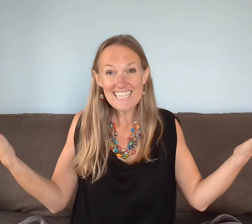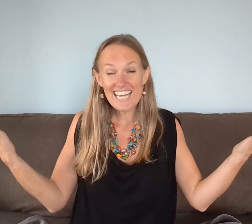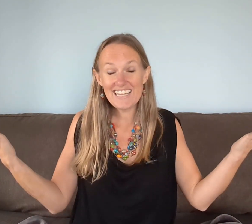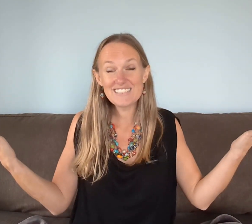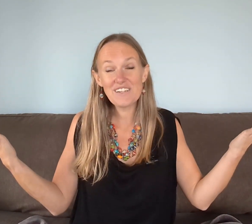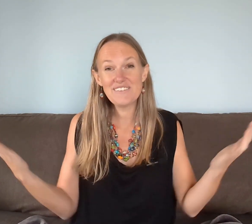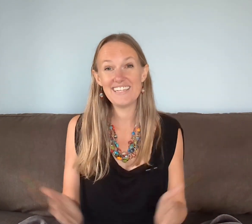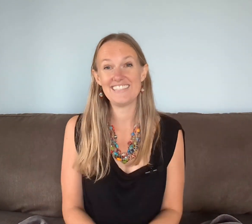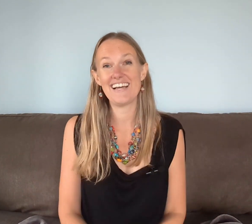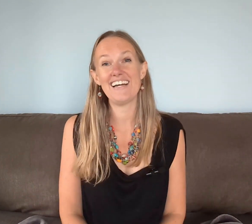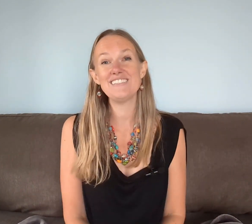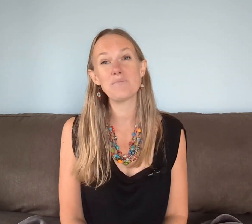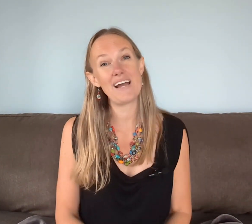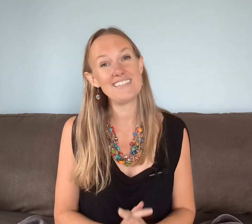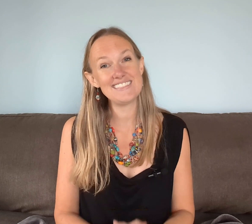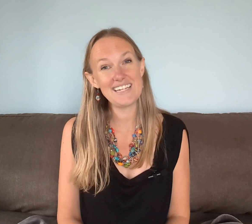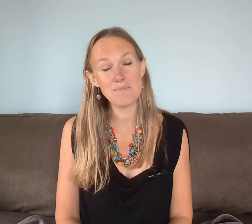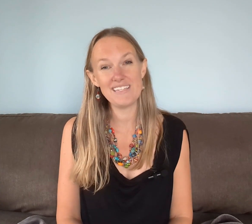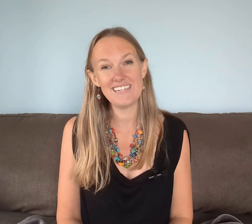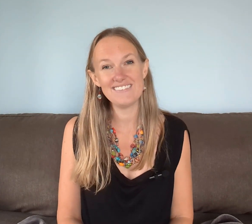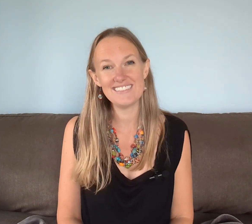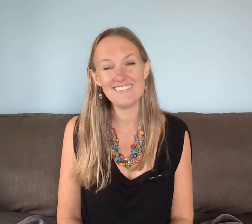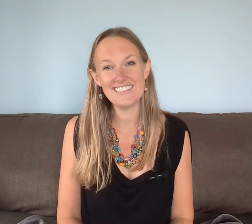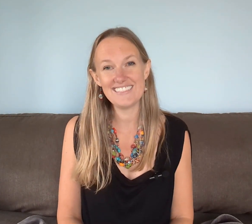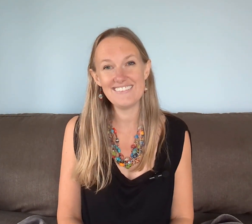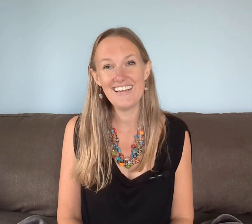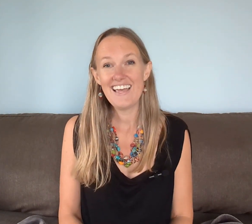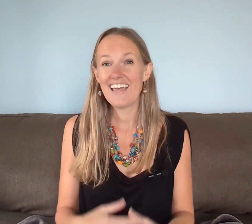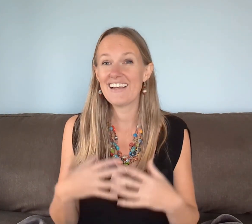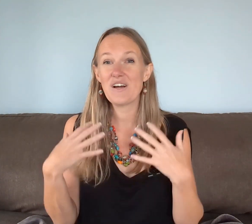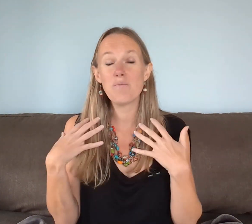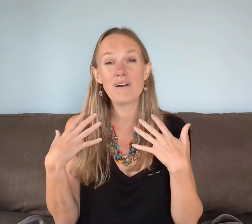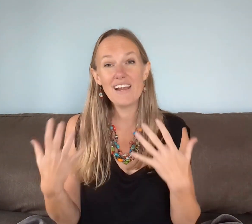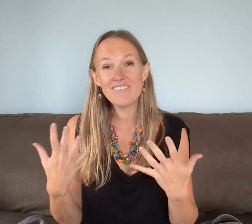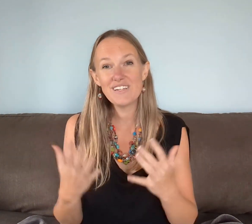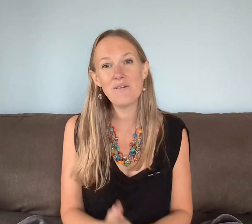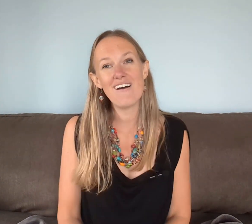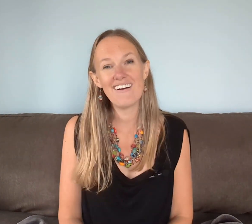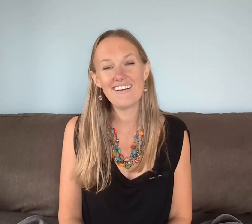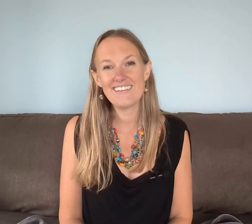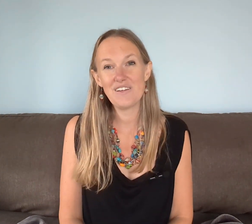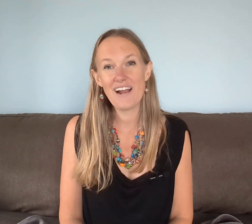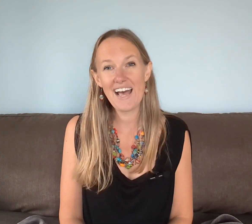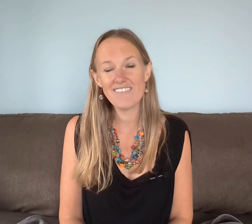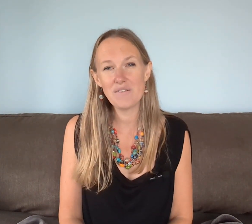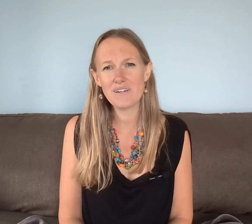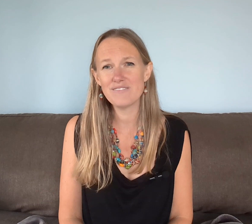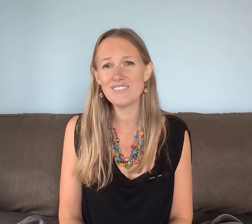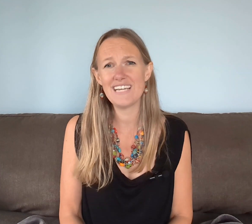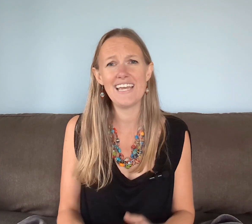And that's all you need, guys. So practice that as many times as you need to. And I hope wherever you are, that you are having a wonderful day.